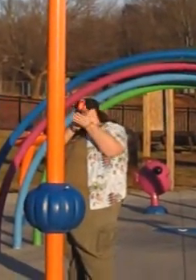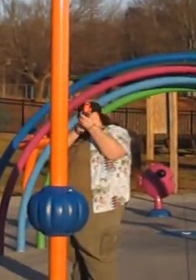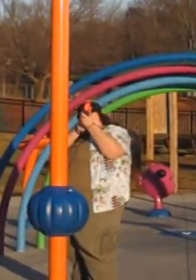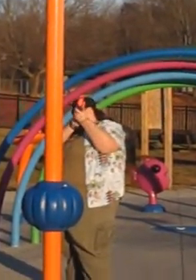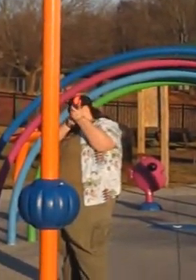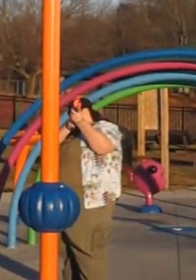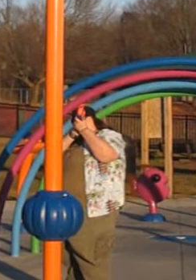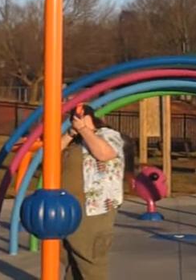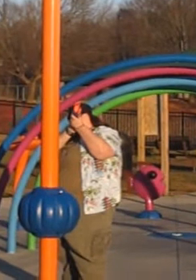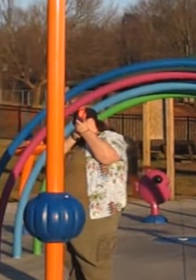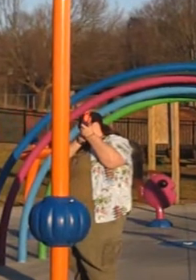He hit me.